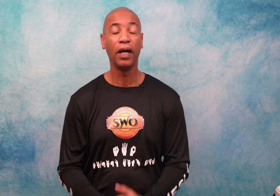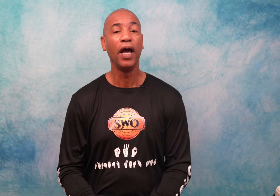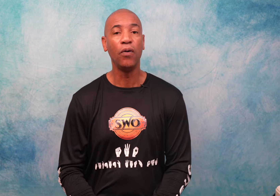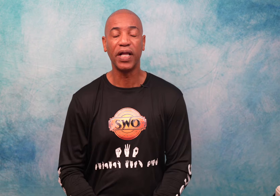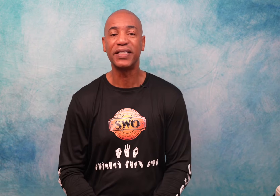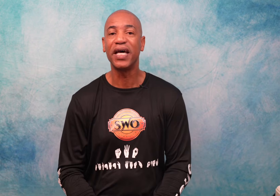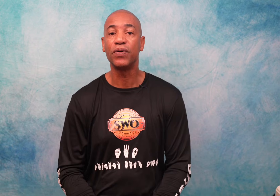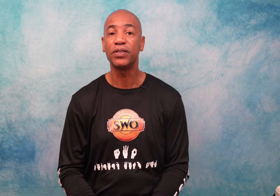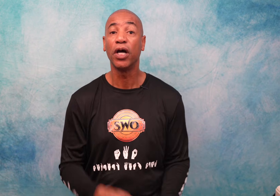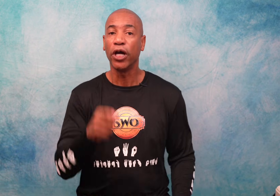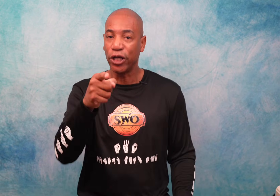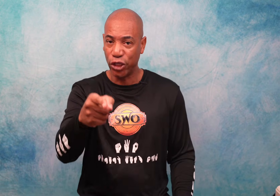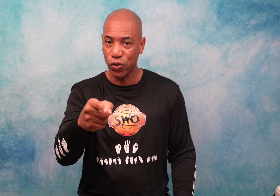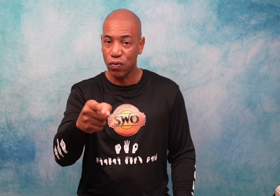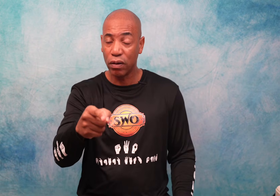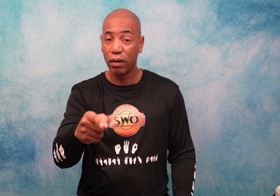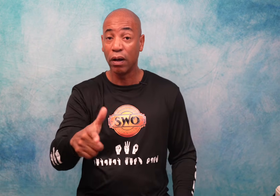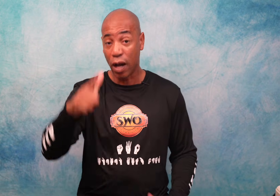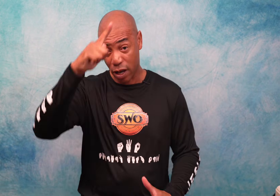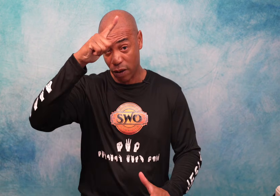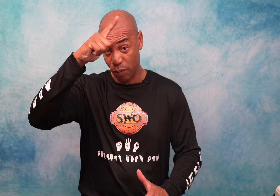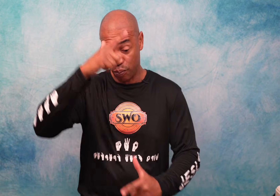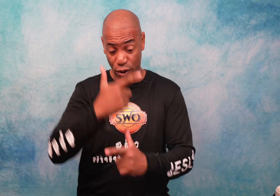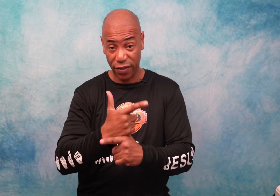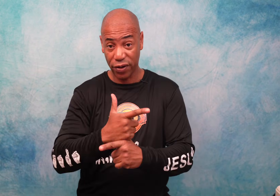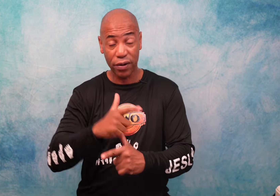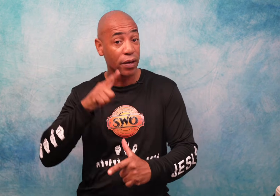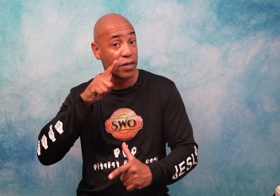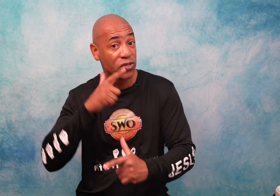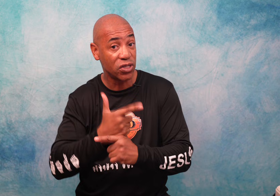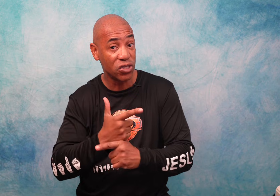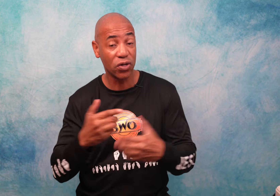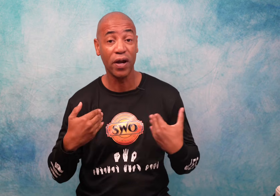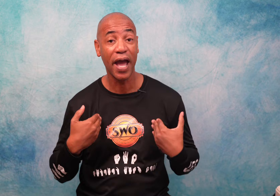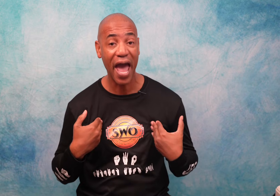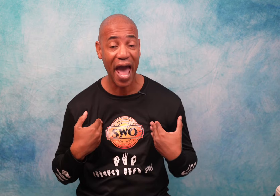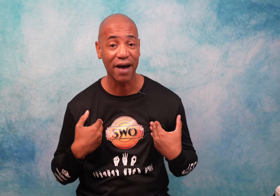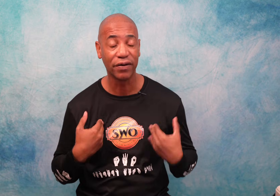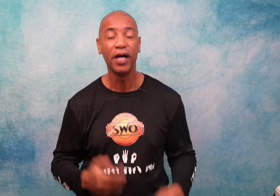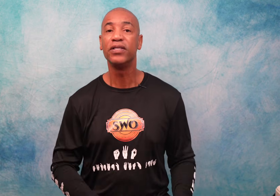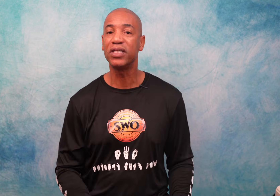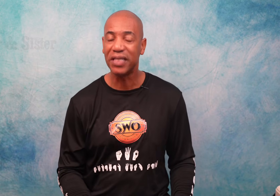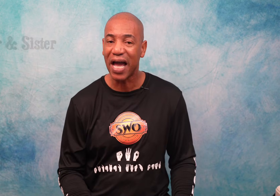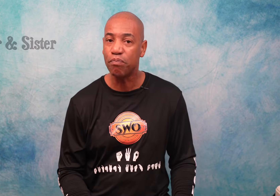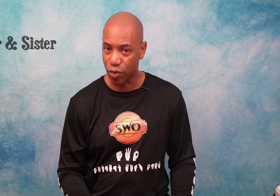And what I said was, you, brother, sister, have. To sign